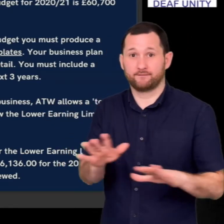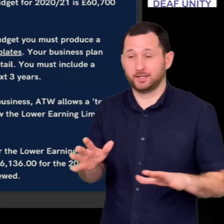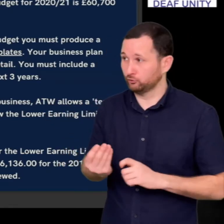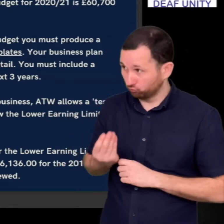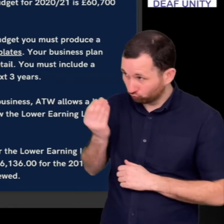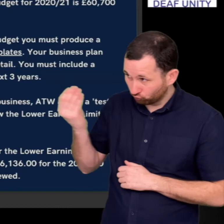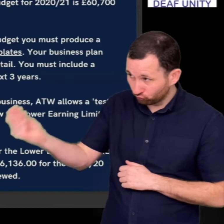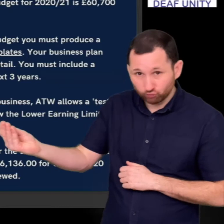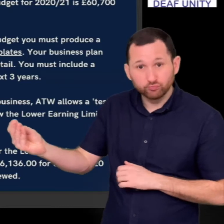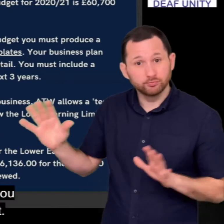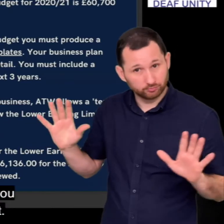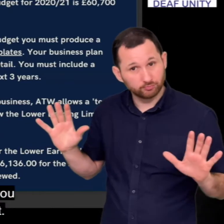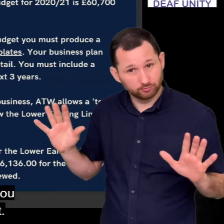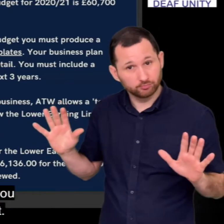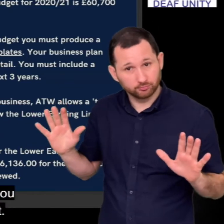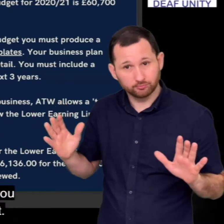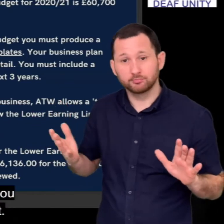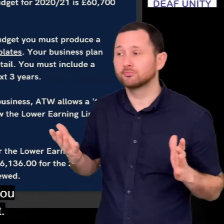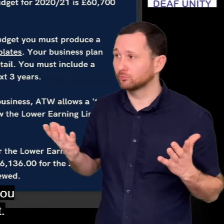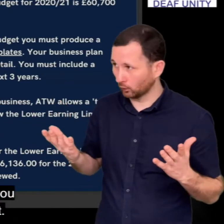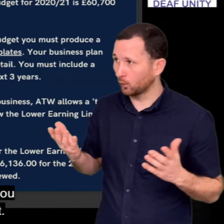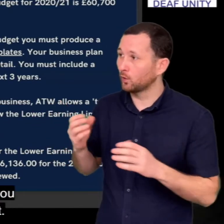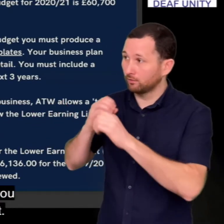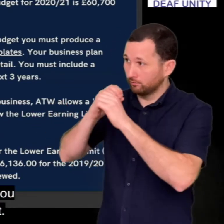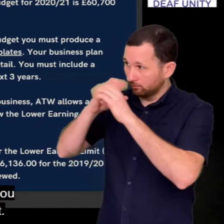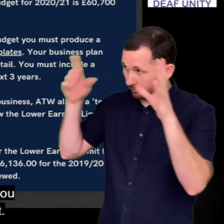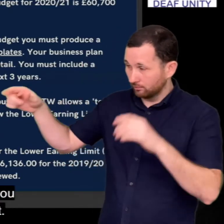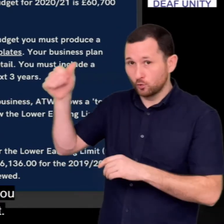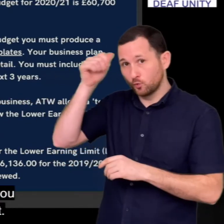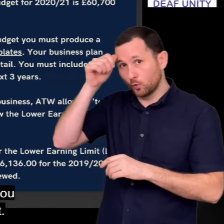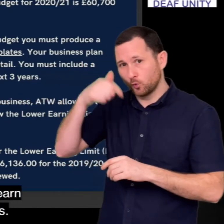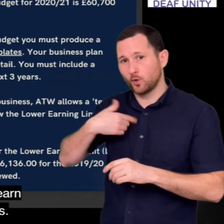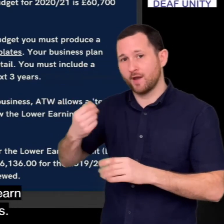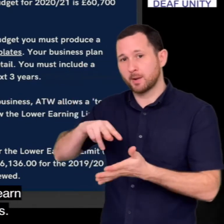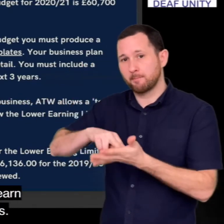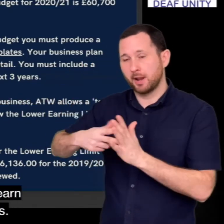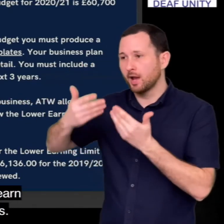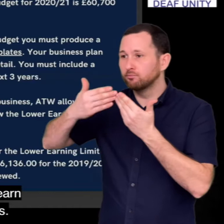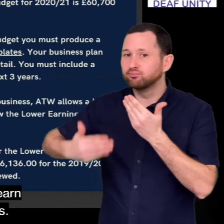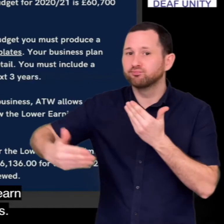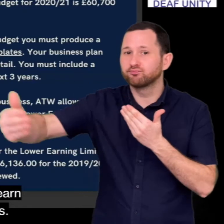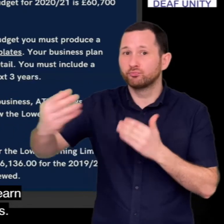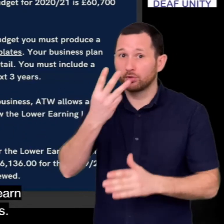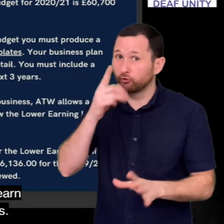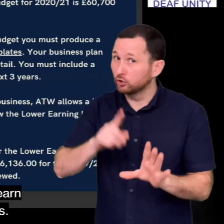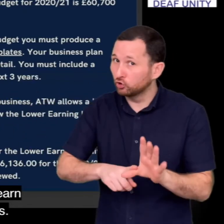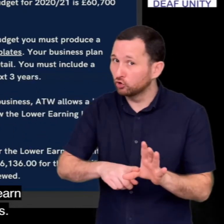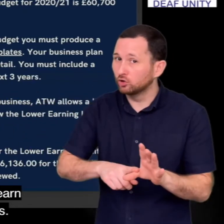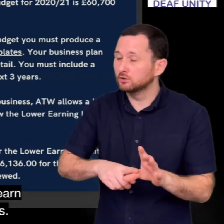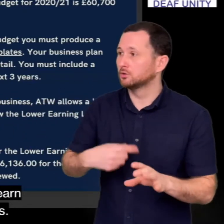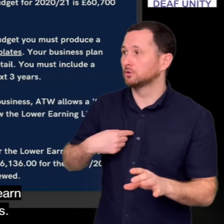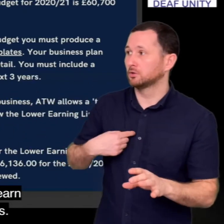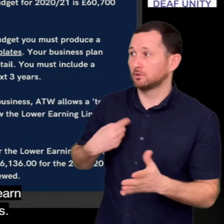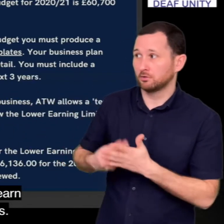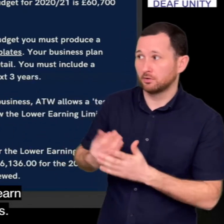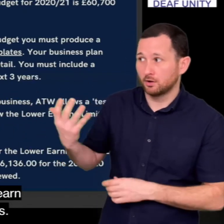detail. In the business plan, you have to do a forecast, so what you expect to earn in the